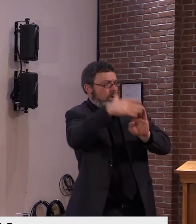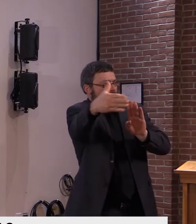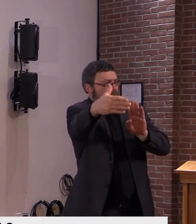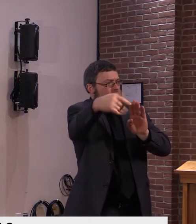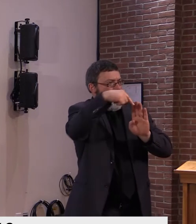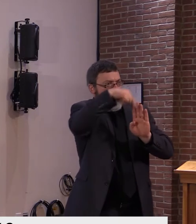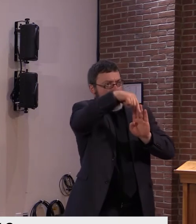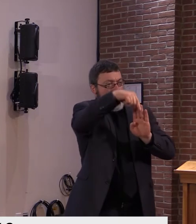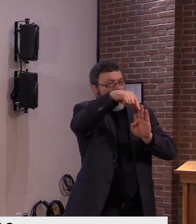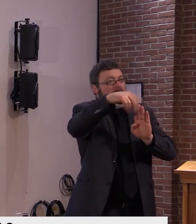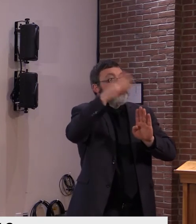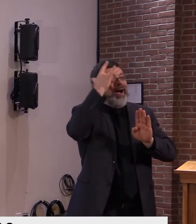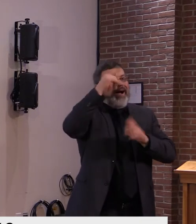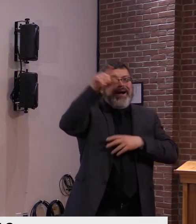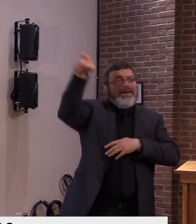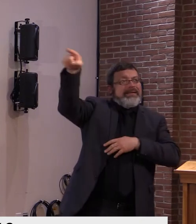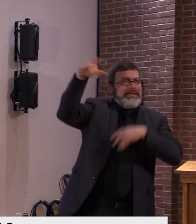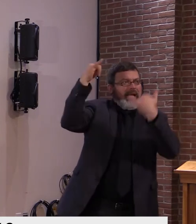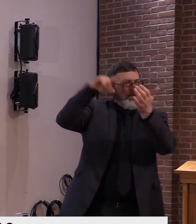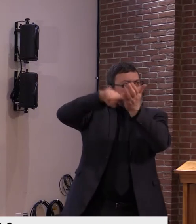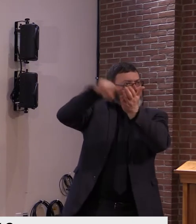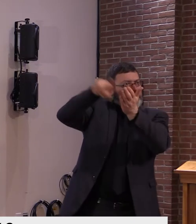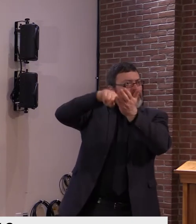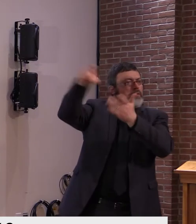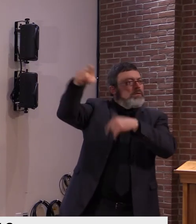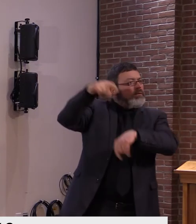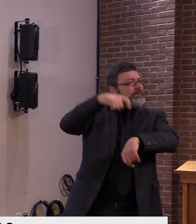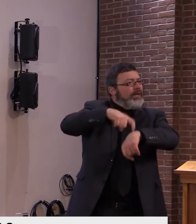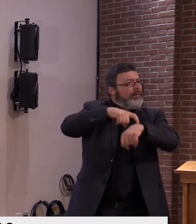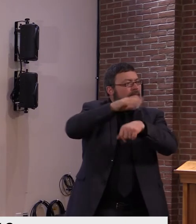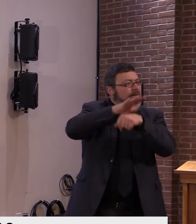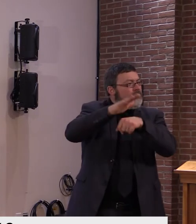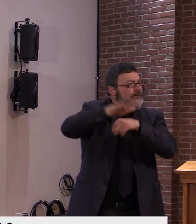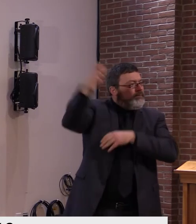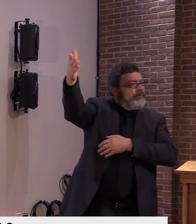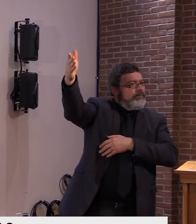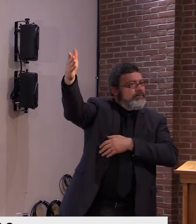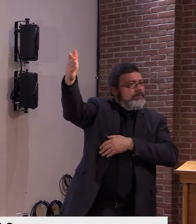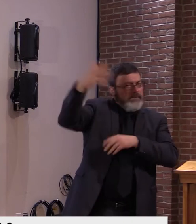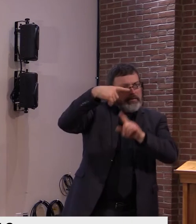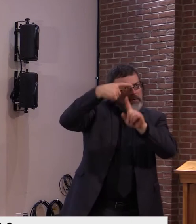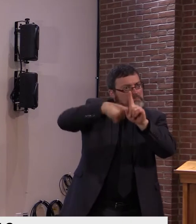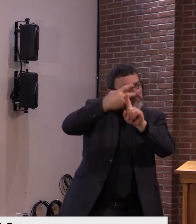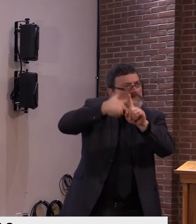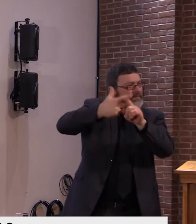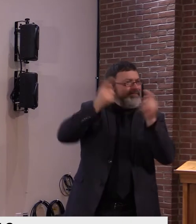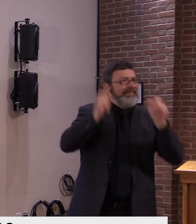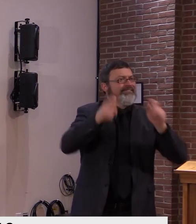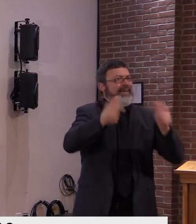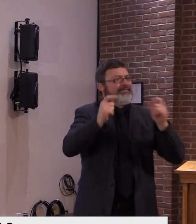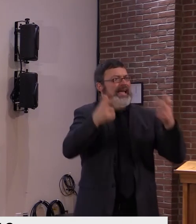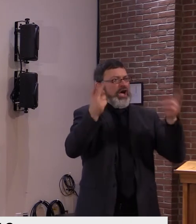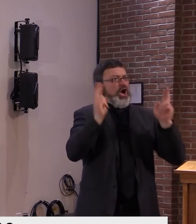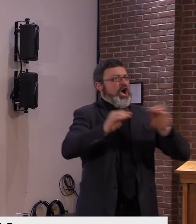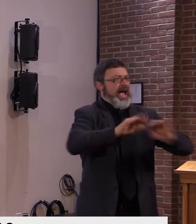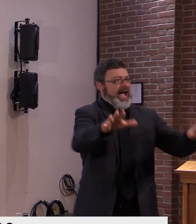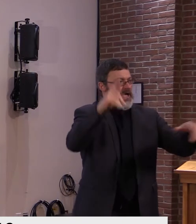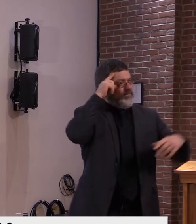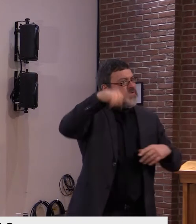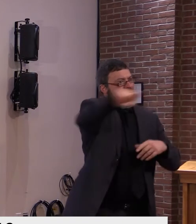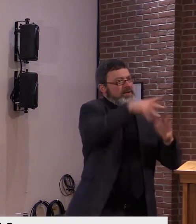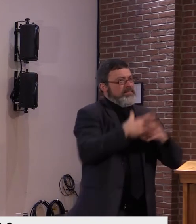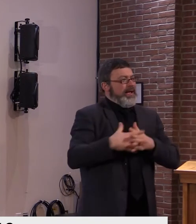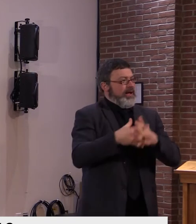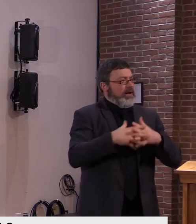show over months and months what the person's antibody response is like,